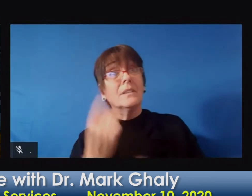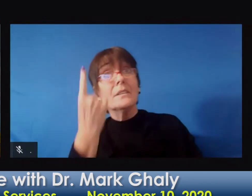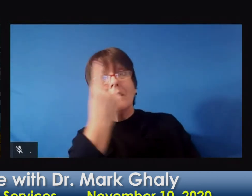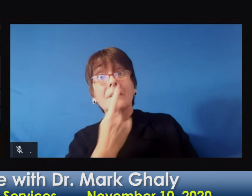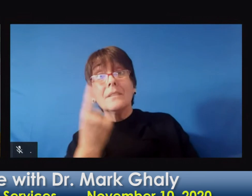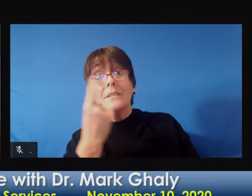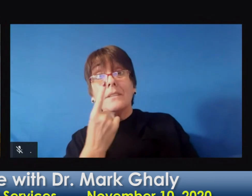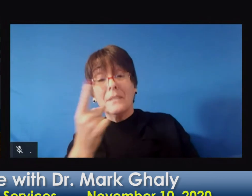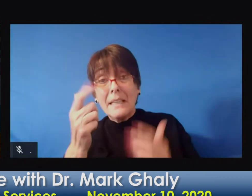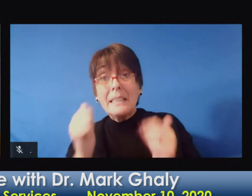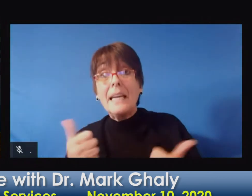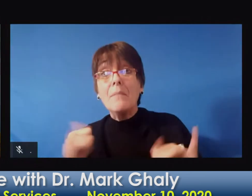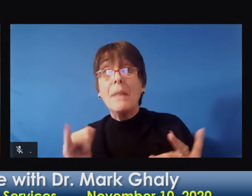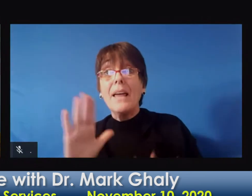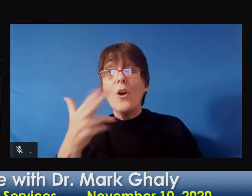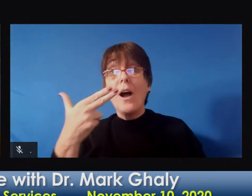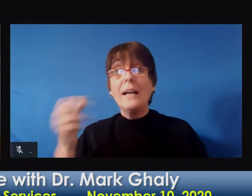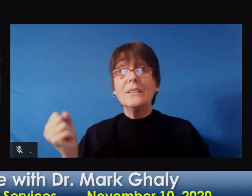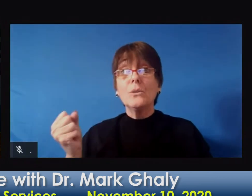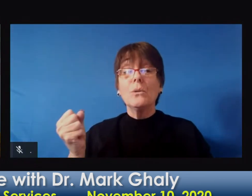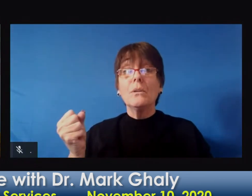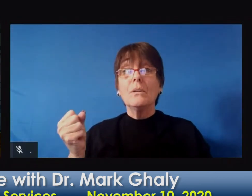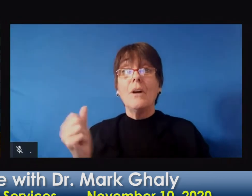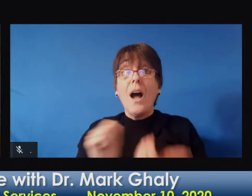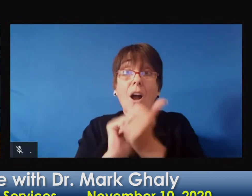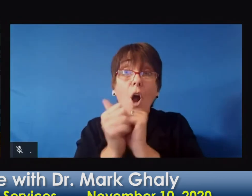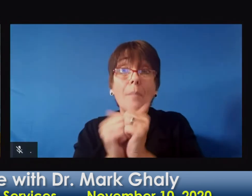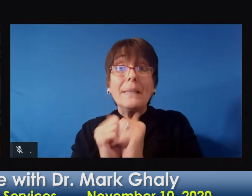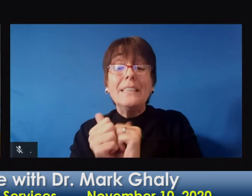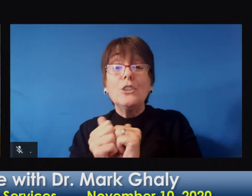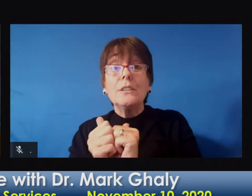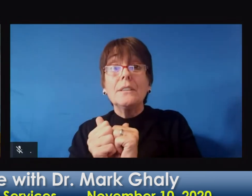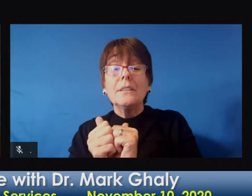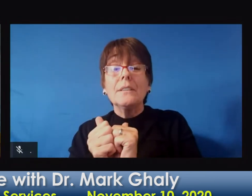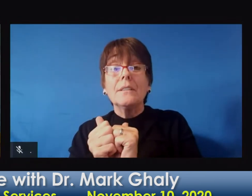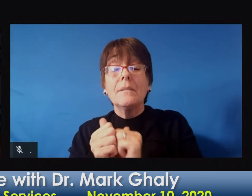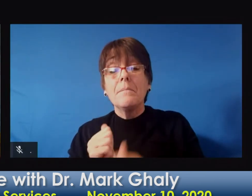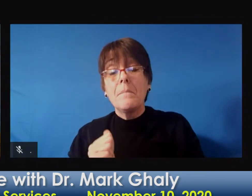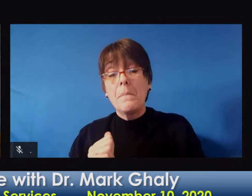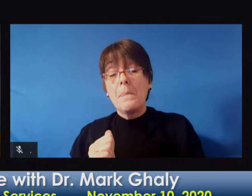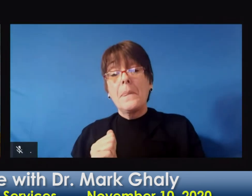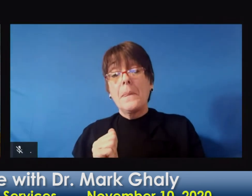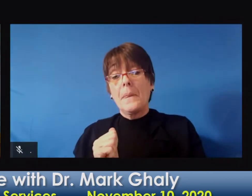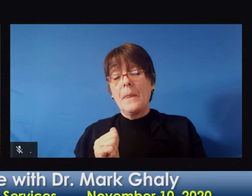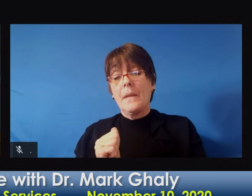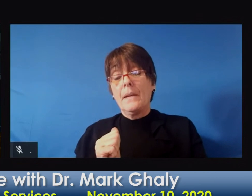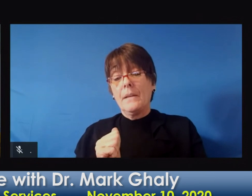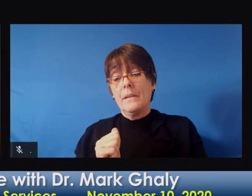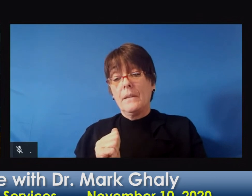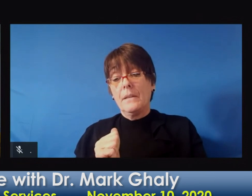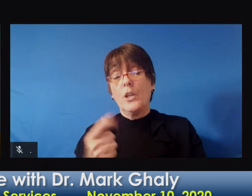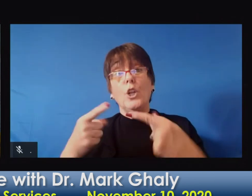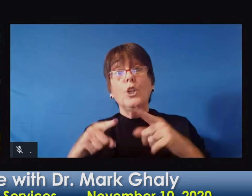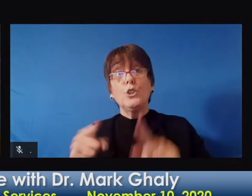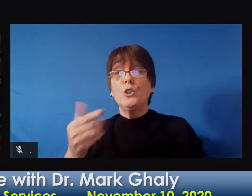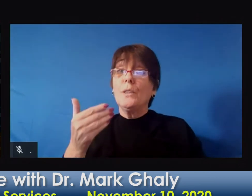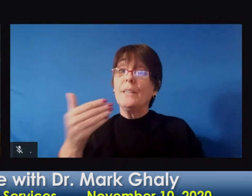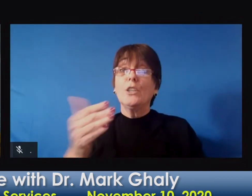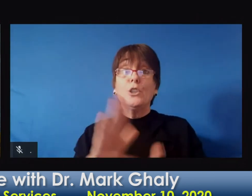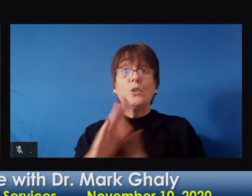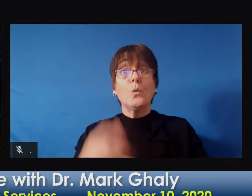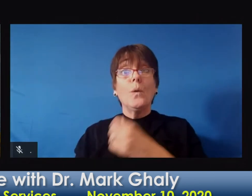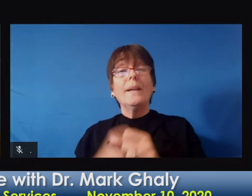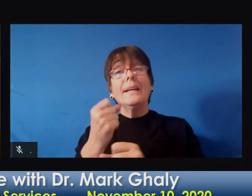be able to play their high school athletic competitions during this coming school